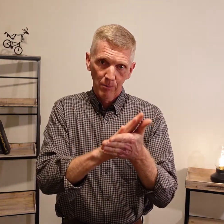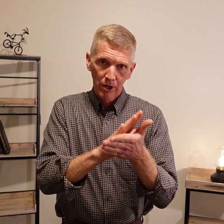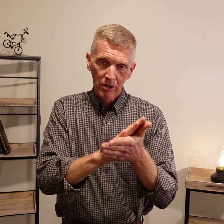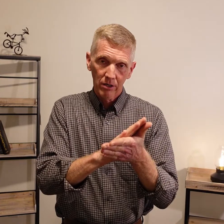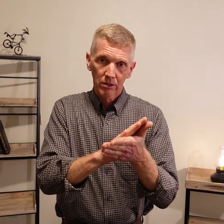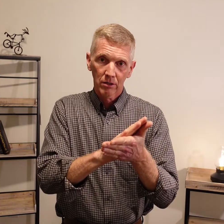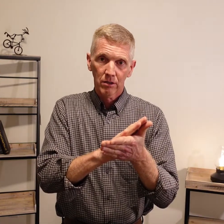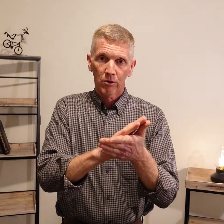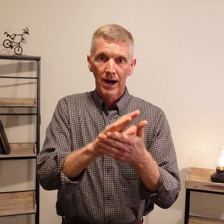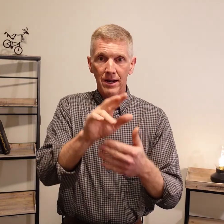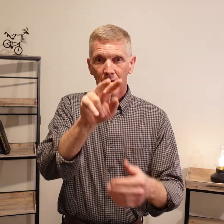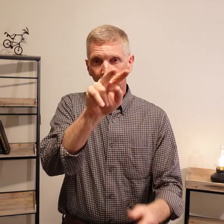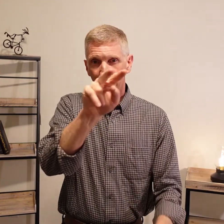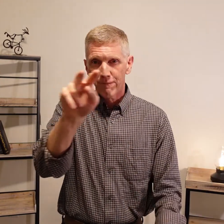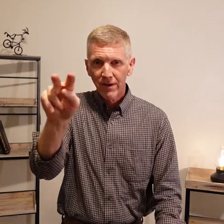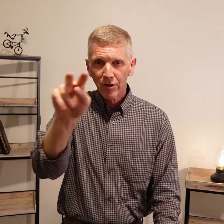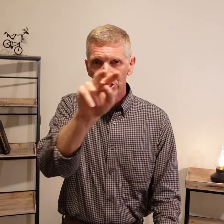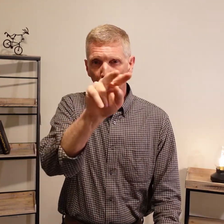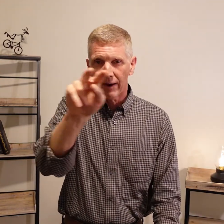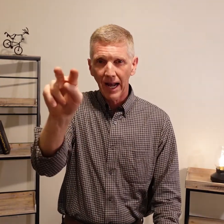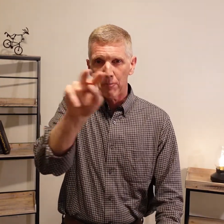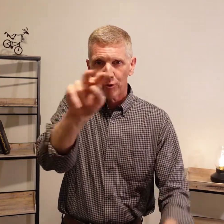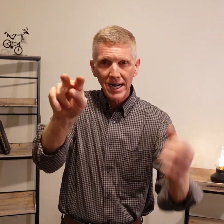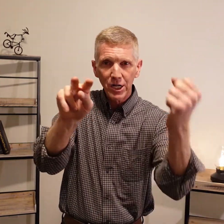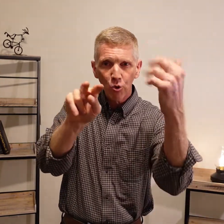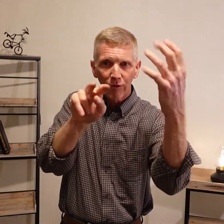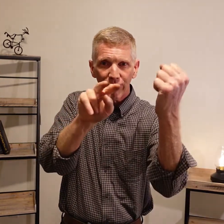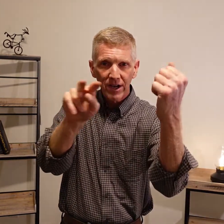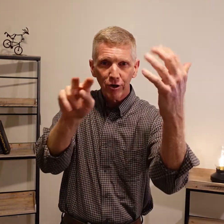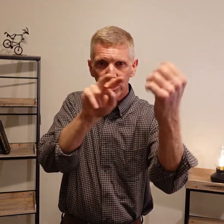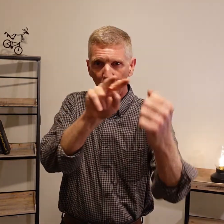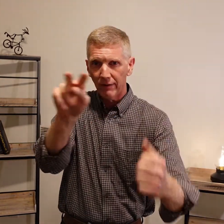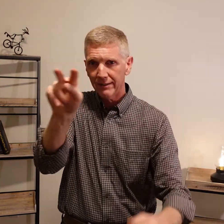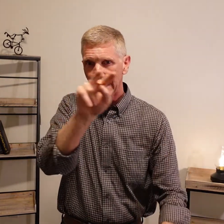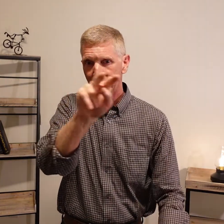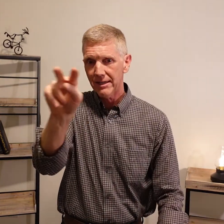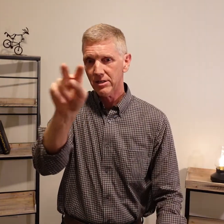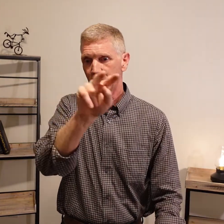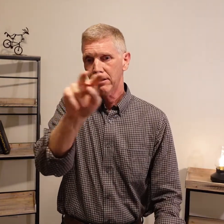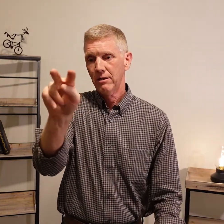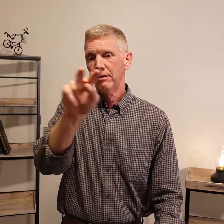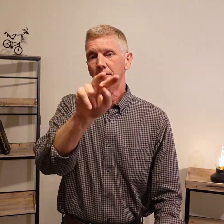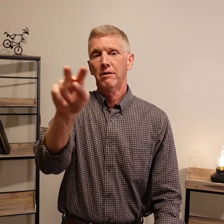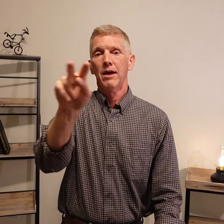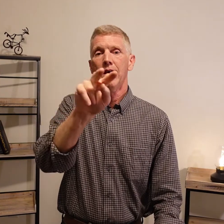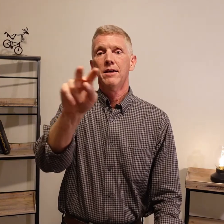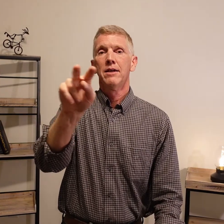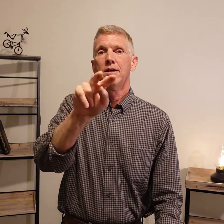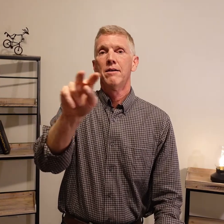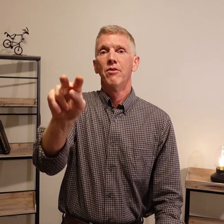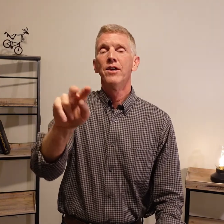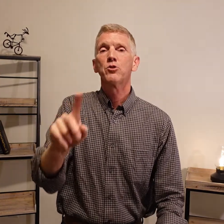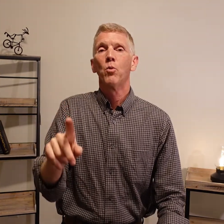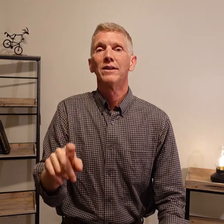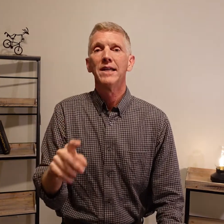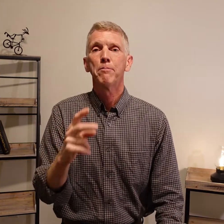book, right? Finger spelling, I'm reading your finger spelling like this. Okay, this one, lip